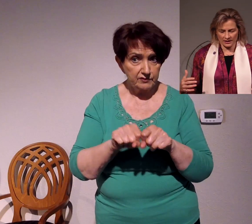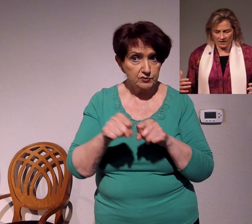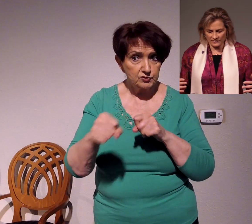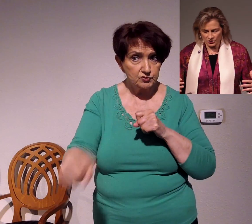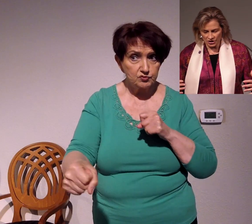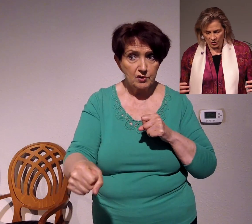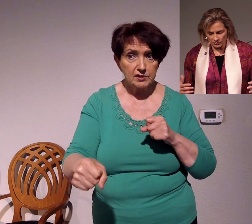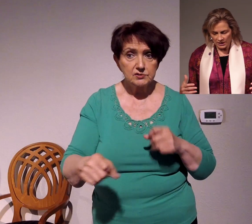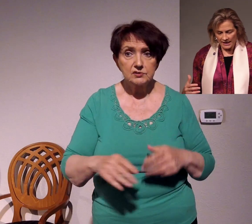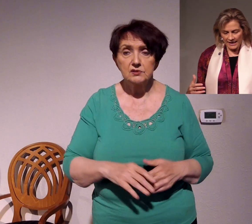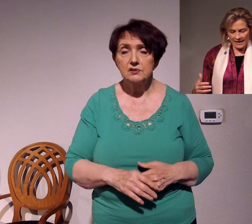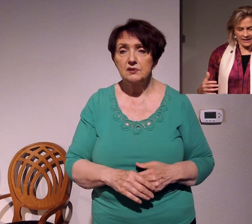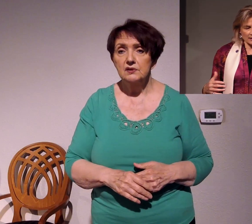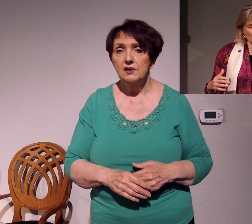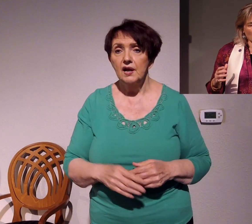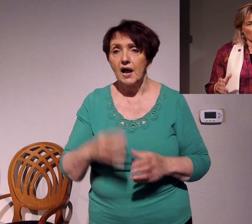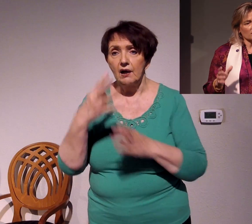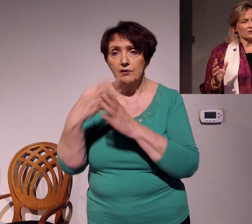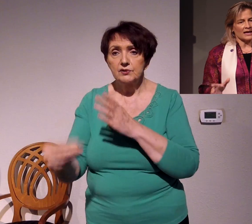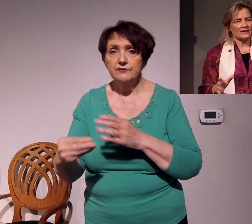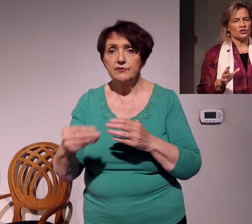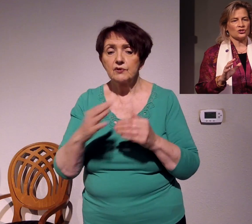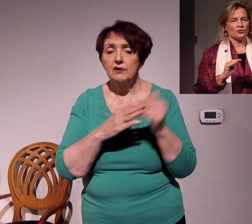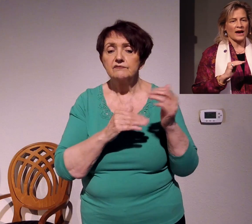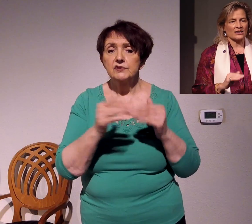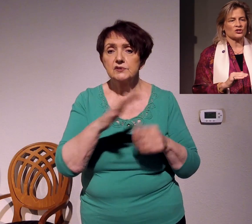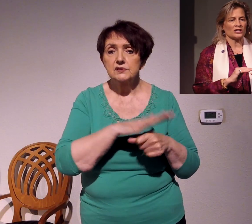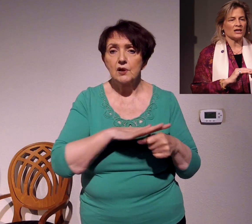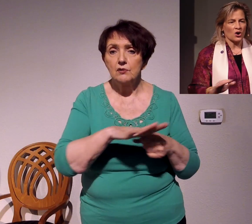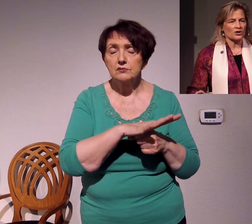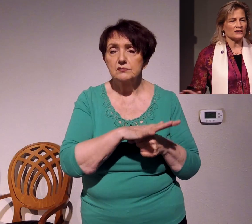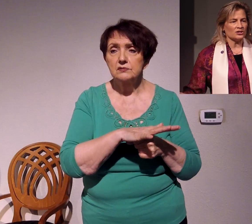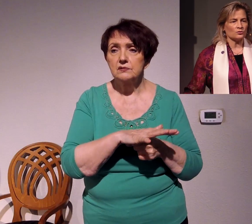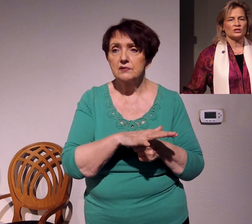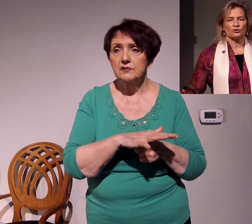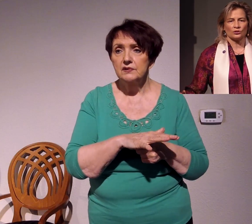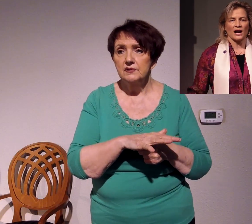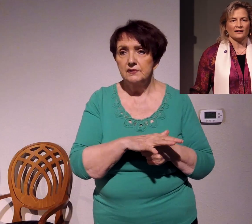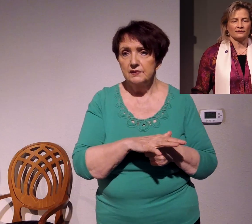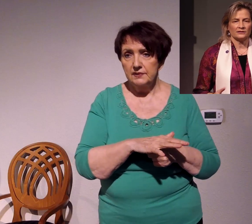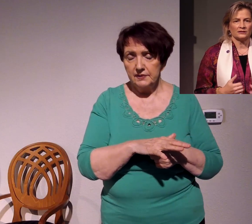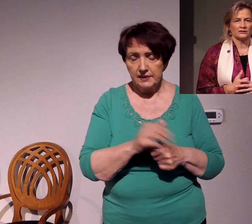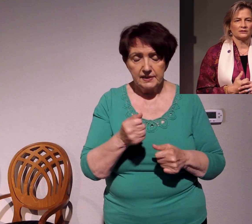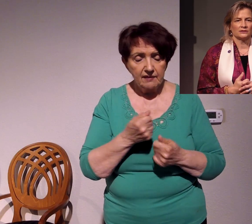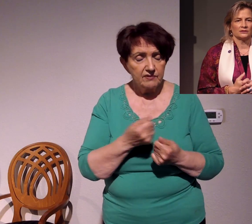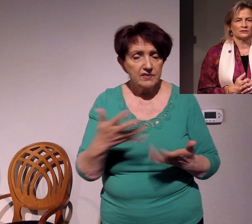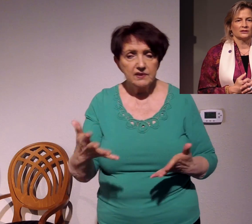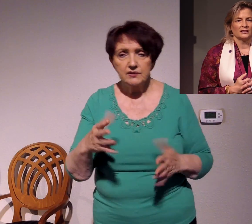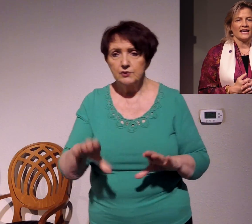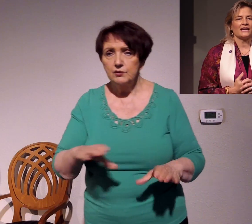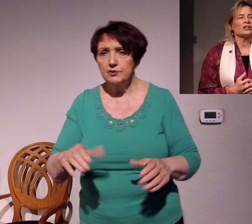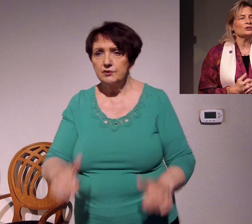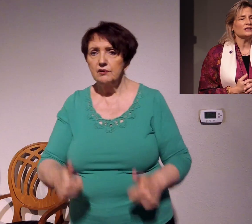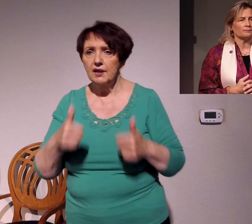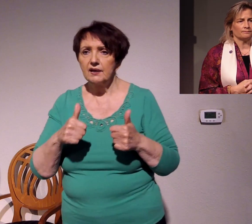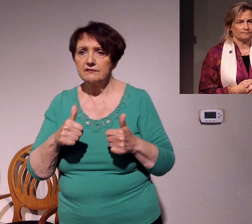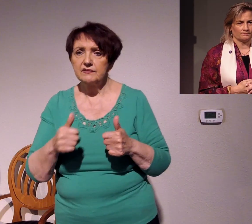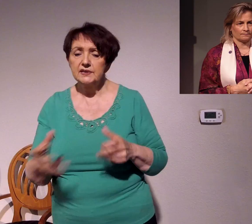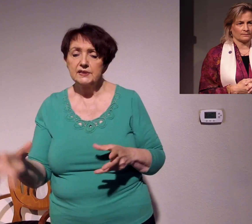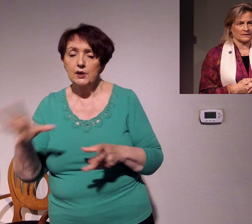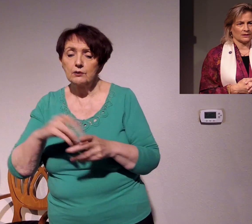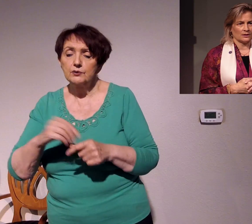come out of the comfort zone in all the things you actually already do in your life and include